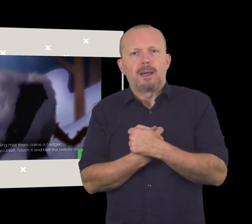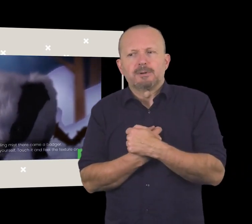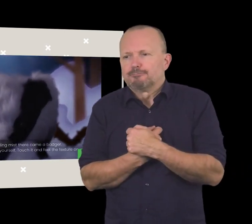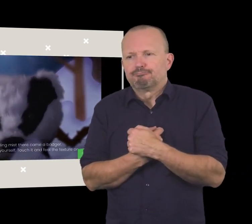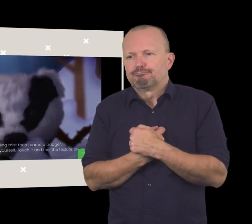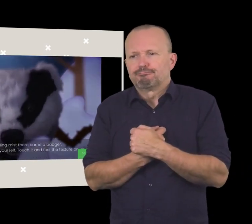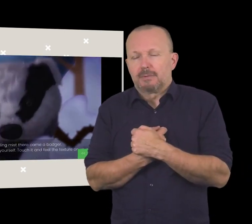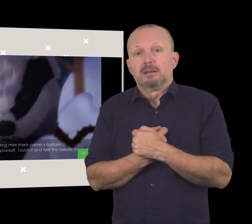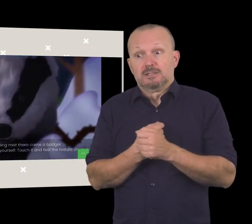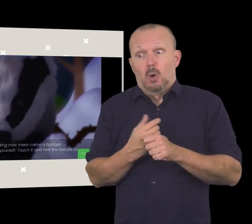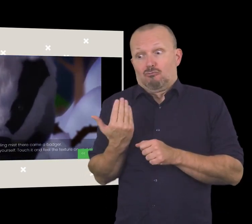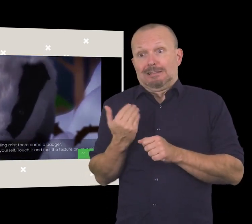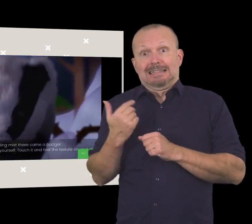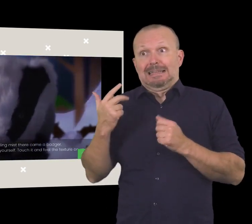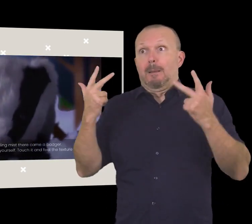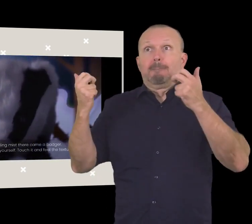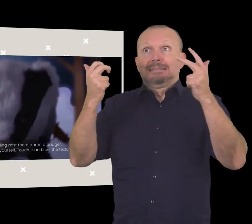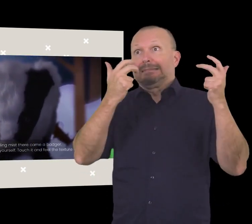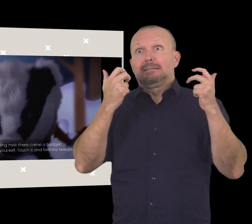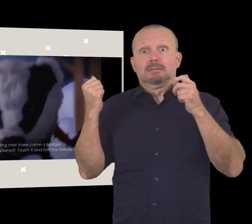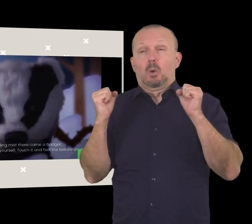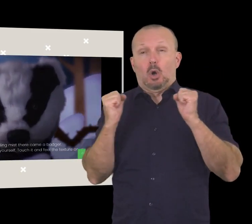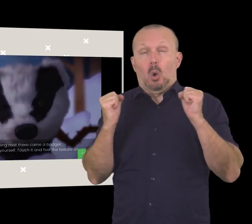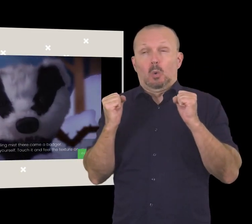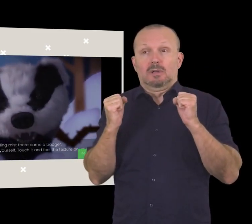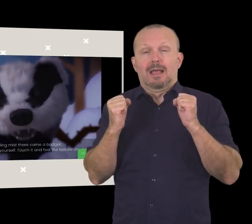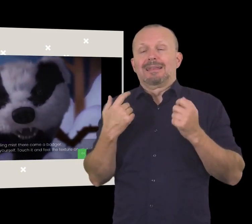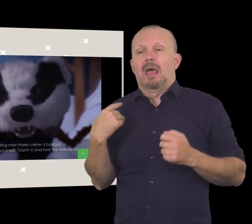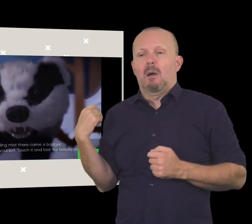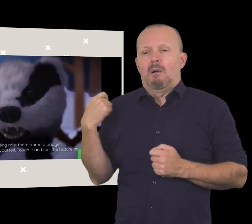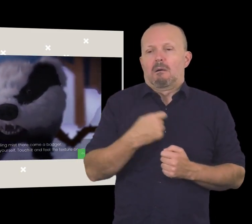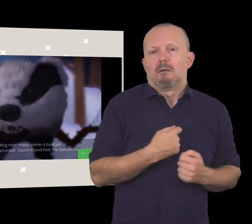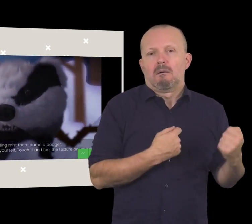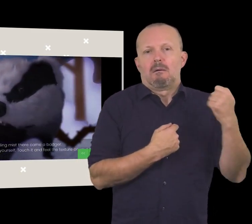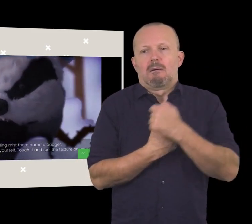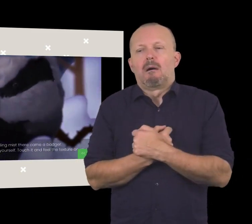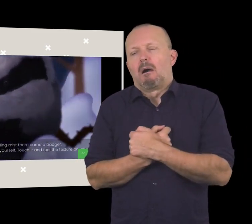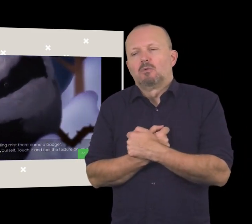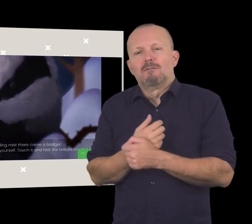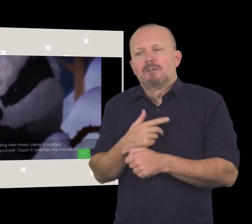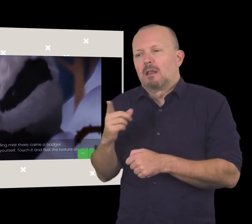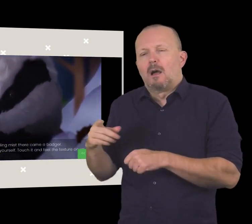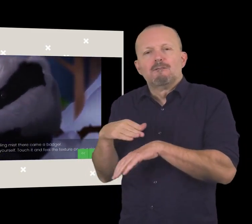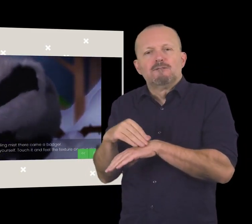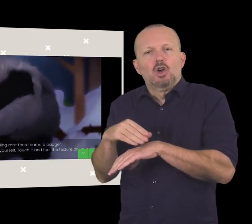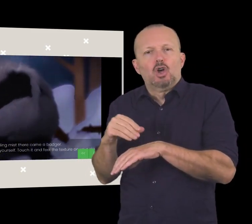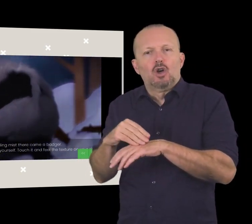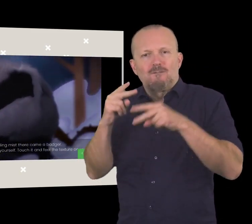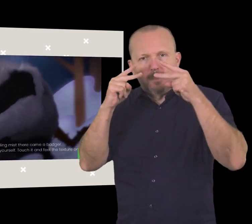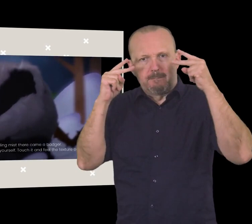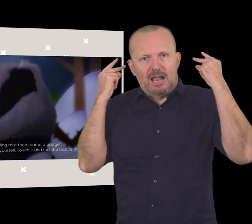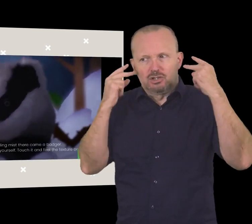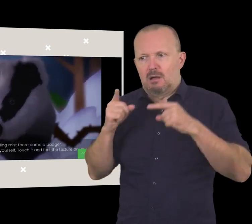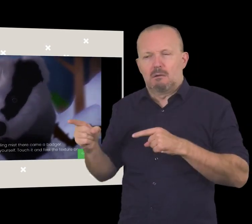Lovely and warm. I'm digging this cold mist to feeling the warm texture of